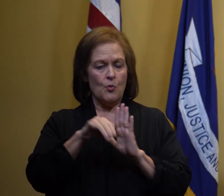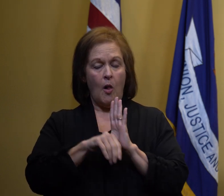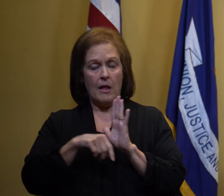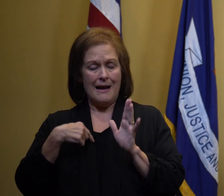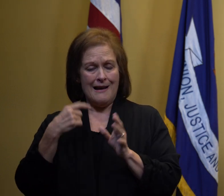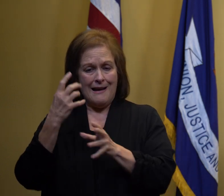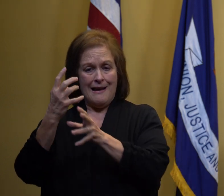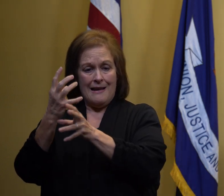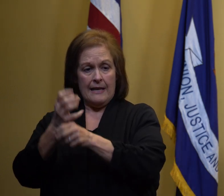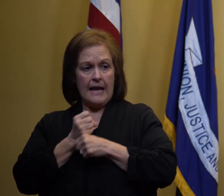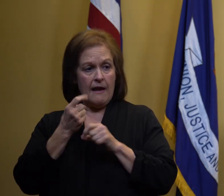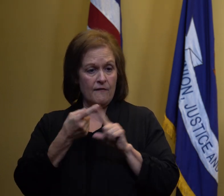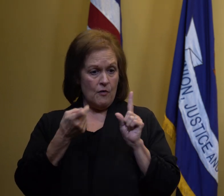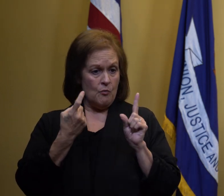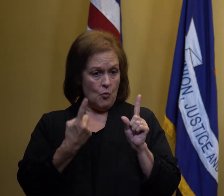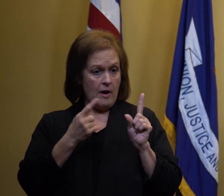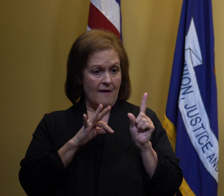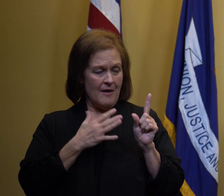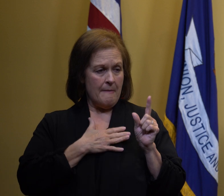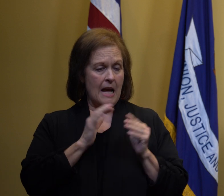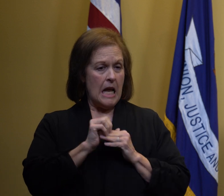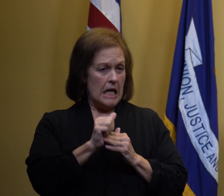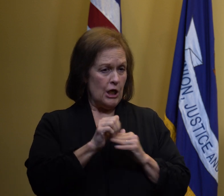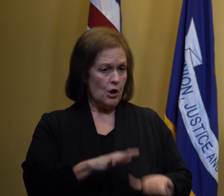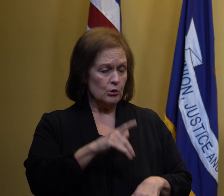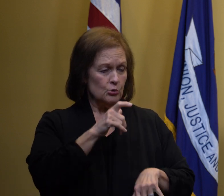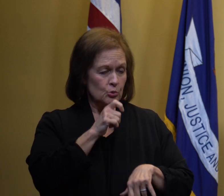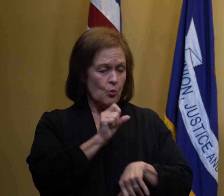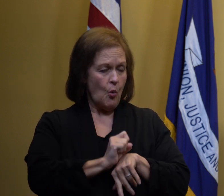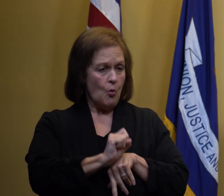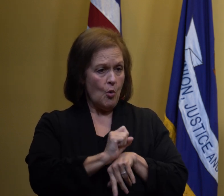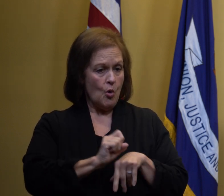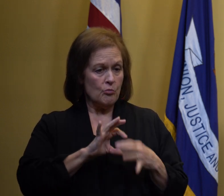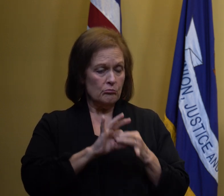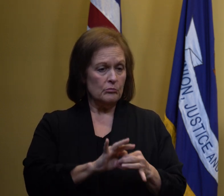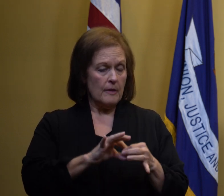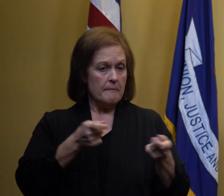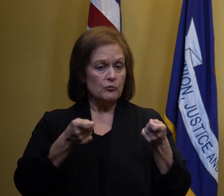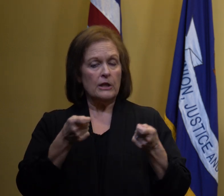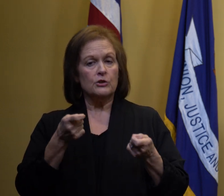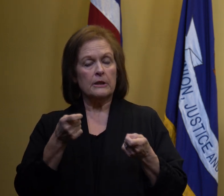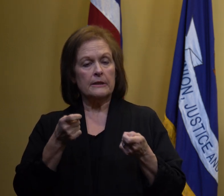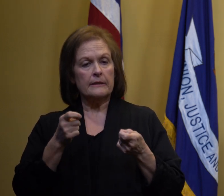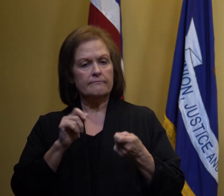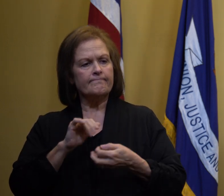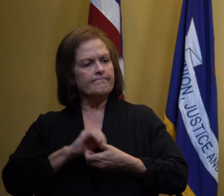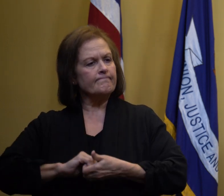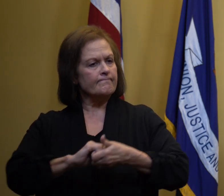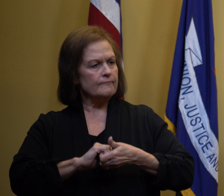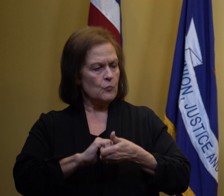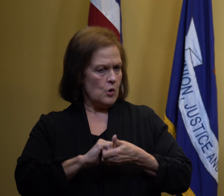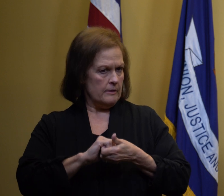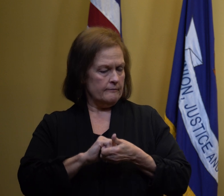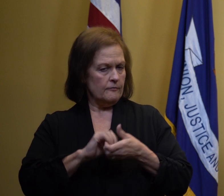received this from one of my fierce leaders working tirelessly on behalf of the administration and just a unified team